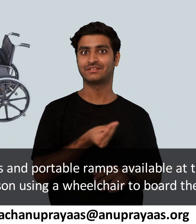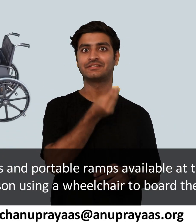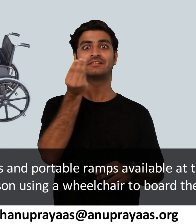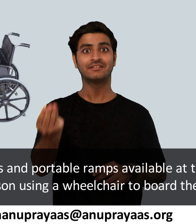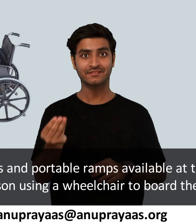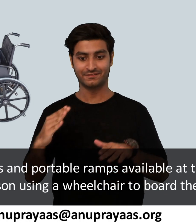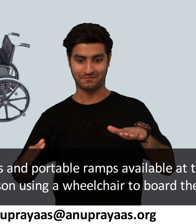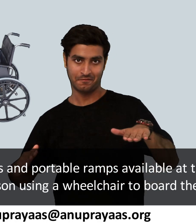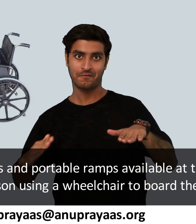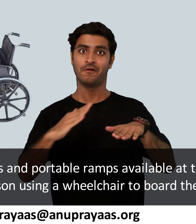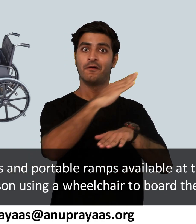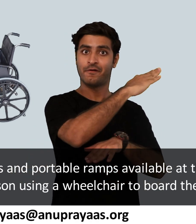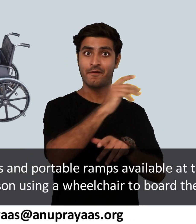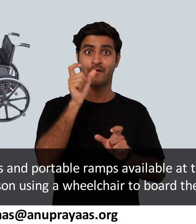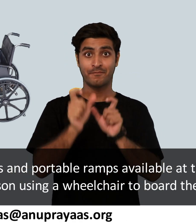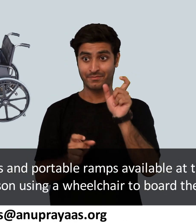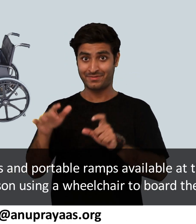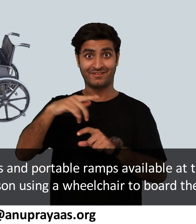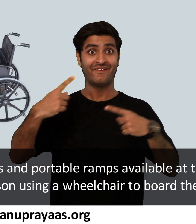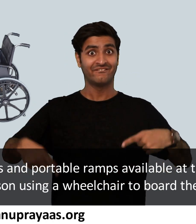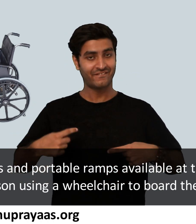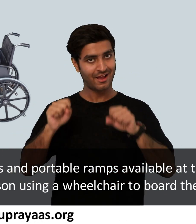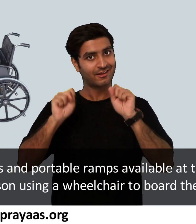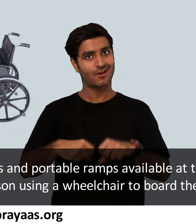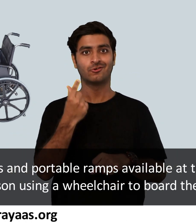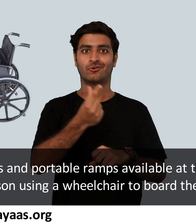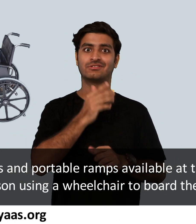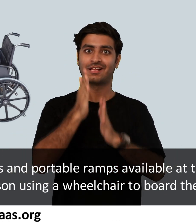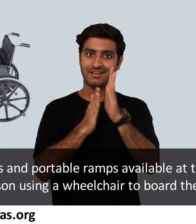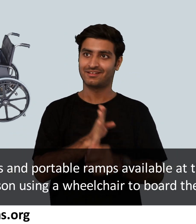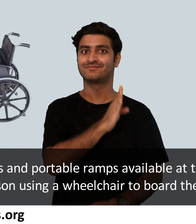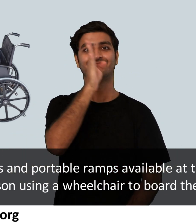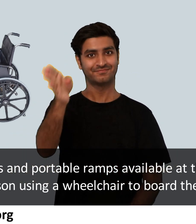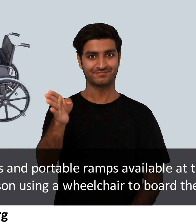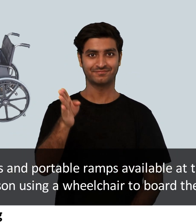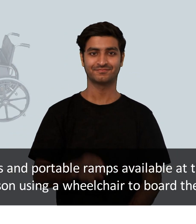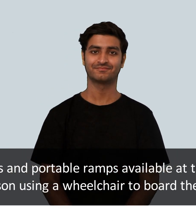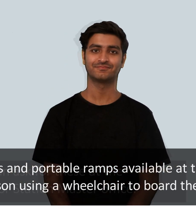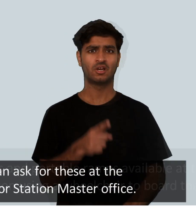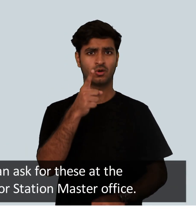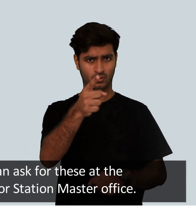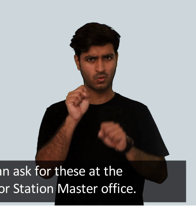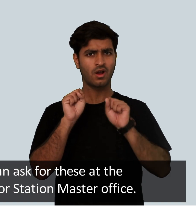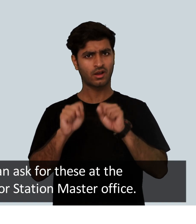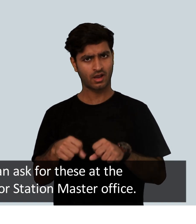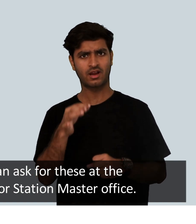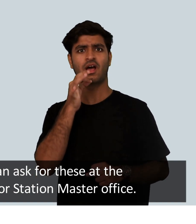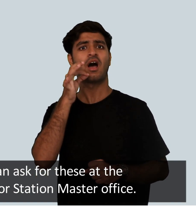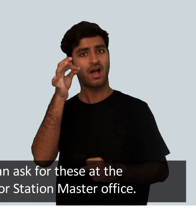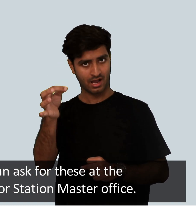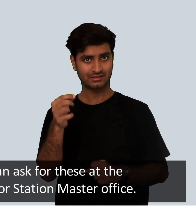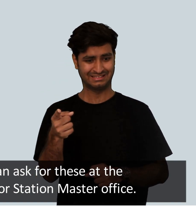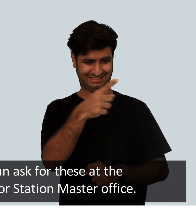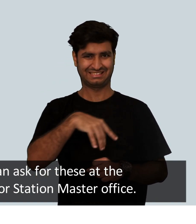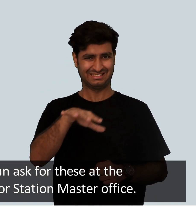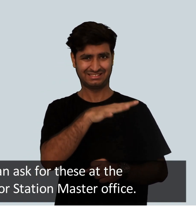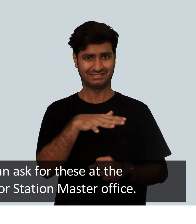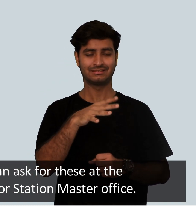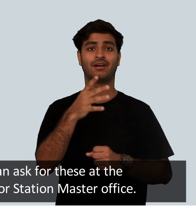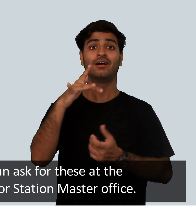the station to facilitate a person using a wheelchair to board the train. You can ask this at the